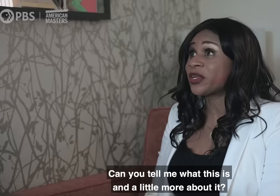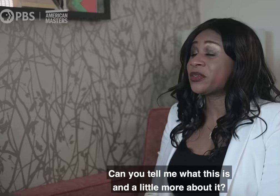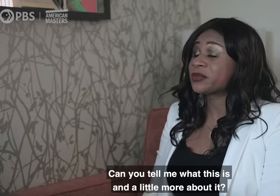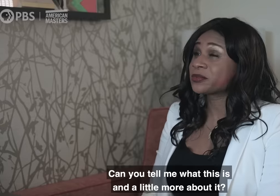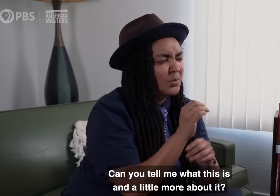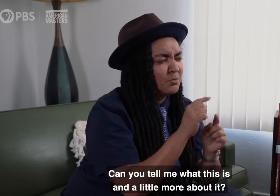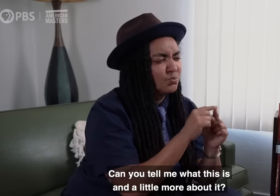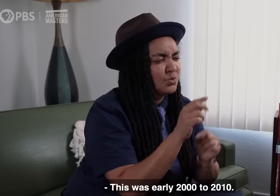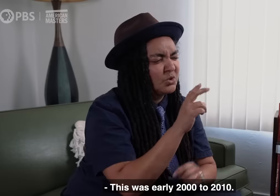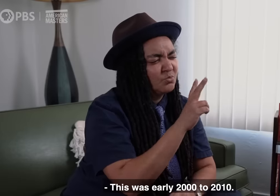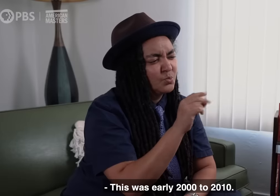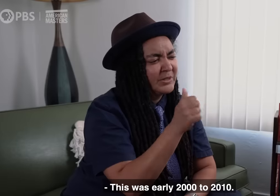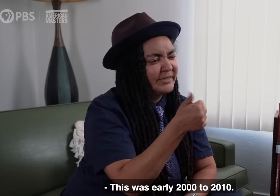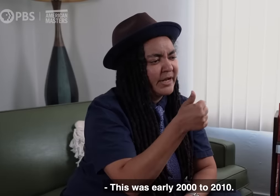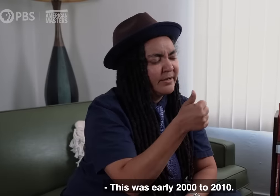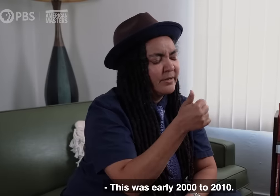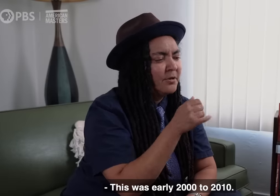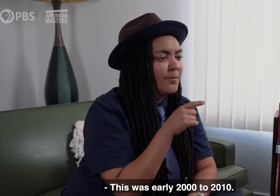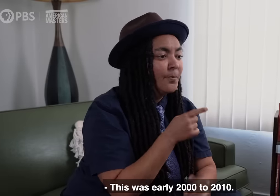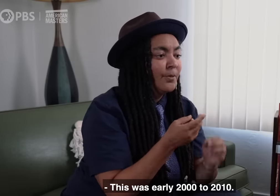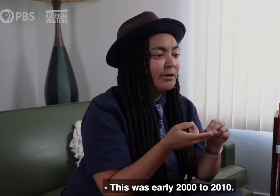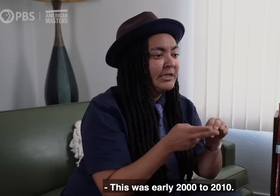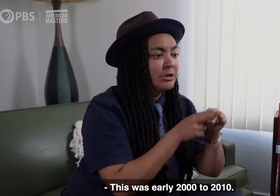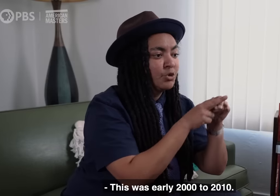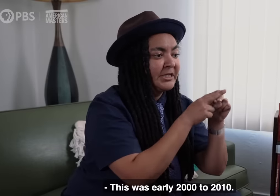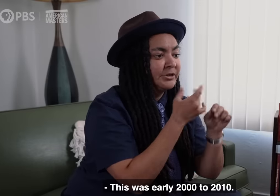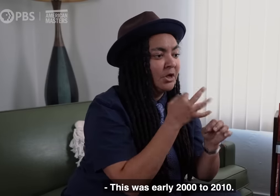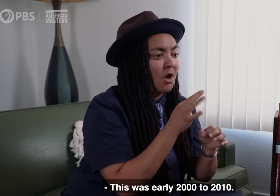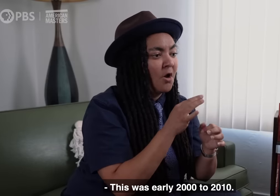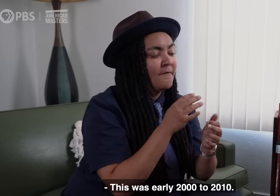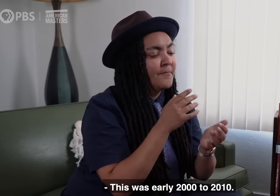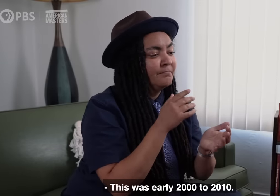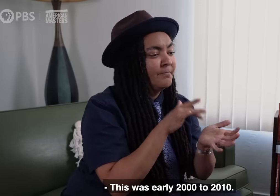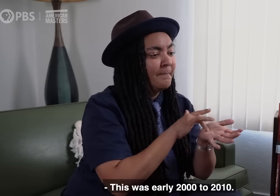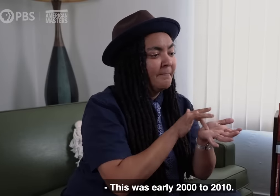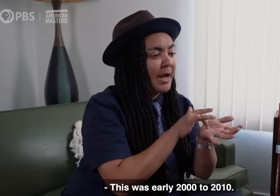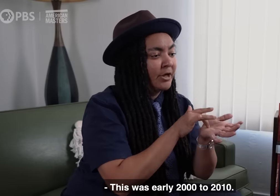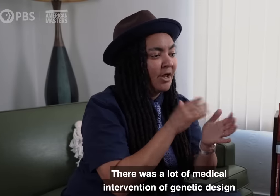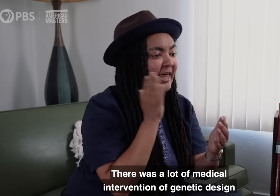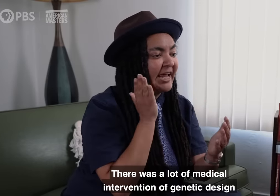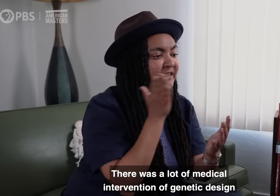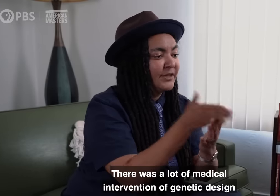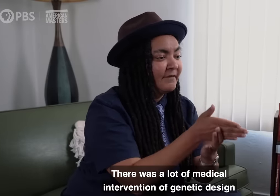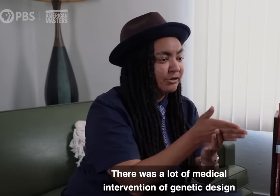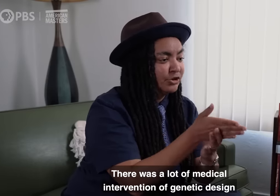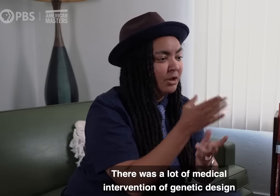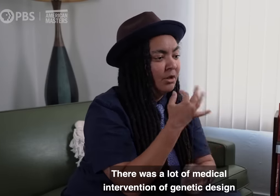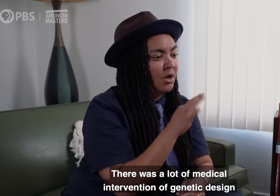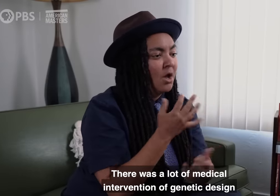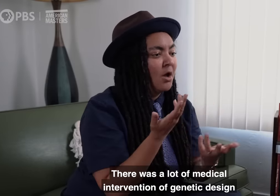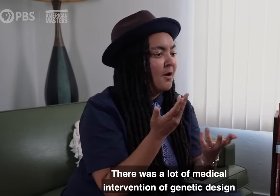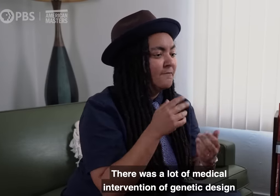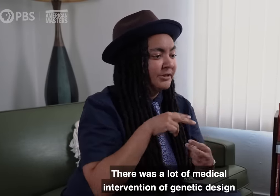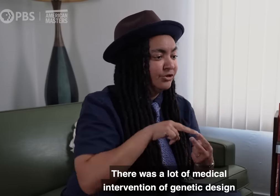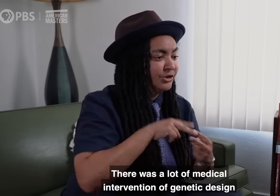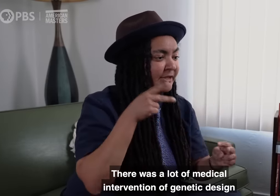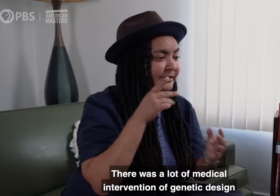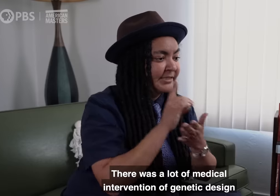it? This was early 2000 to 2010. There was a lot of medical intervention